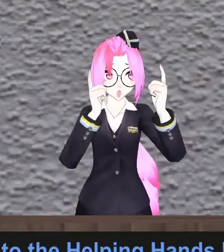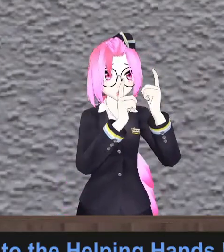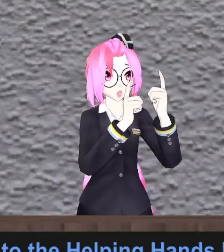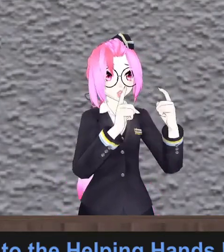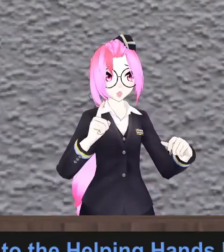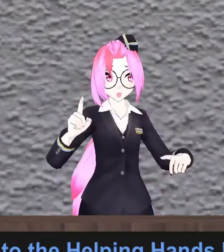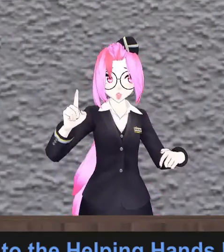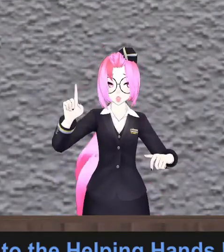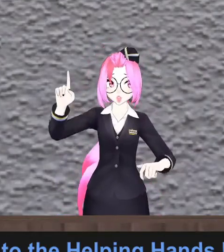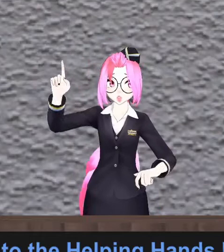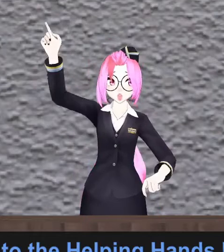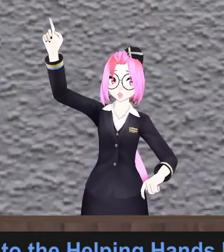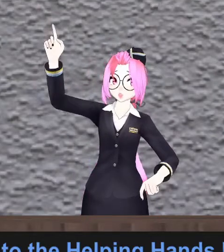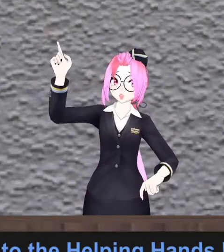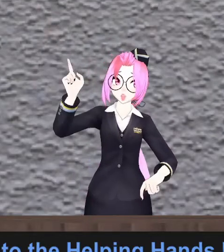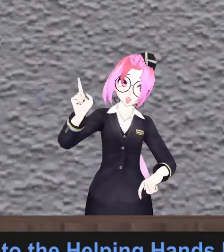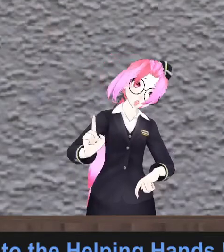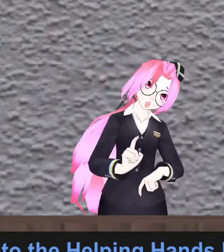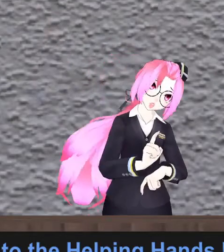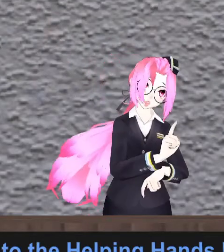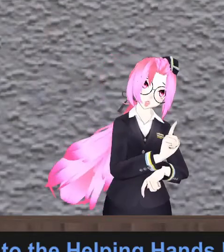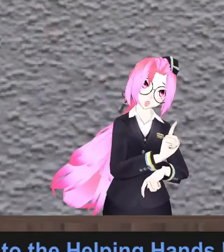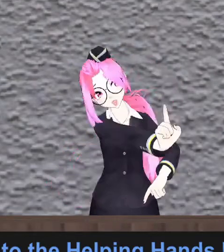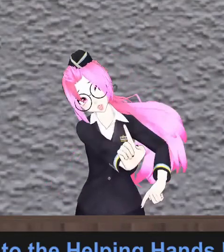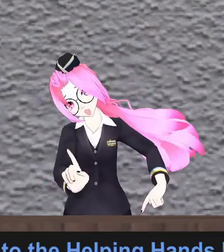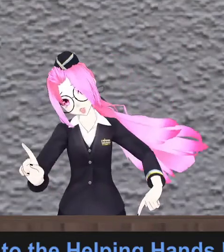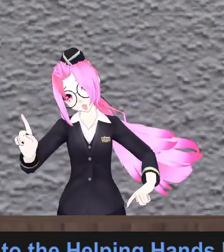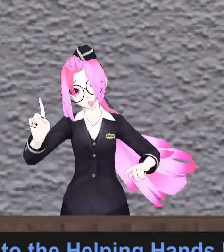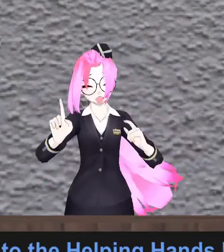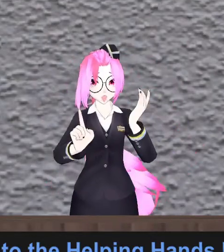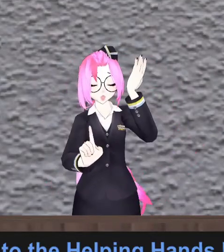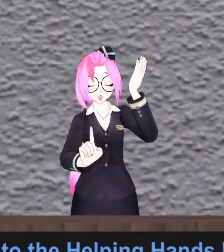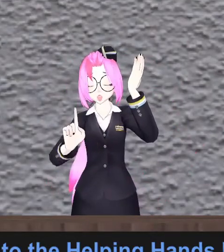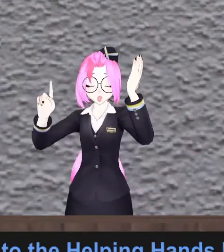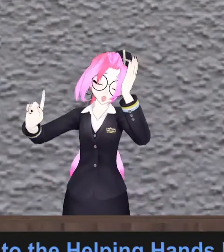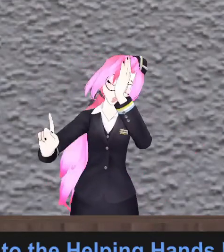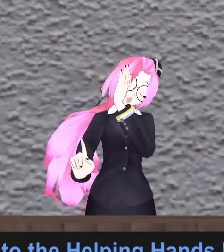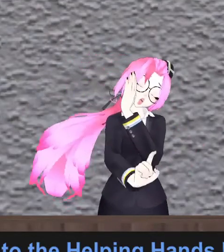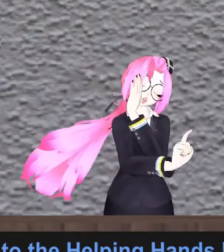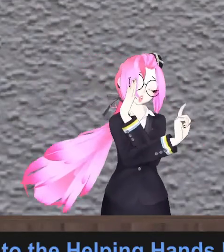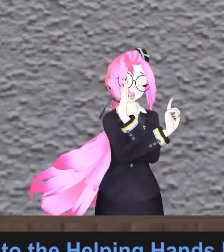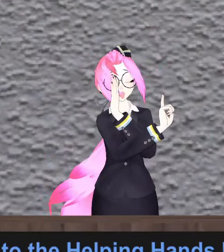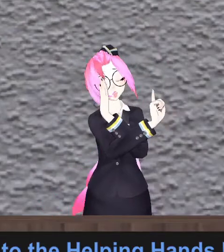people meeting, right? So you could be like, came down the stairs and then came around. There's a tree here and they walked around the